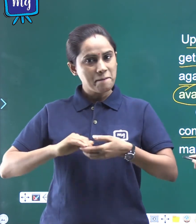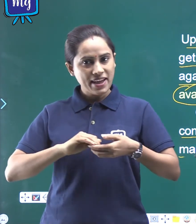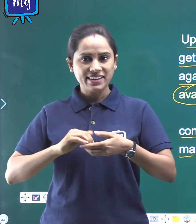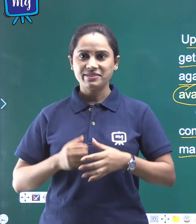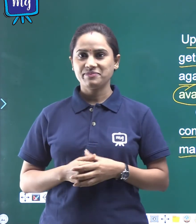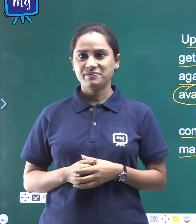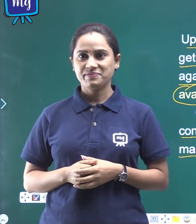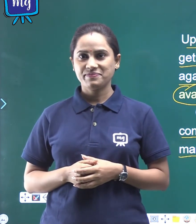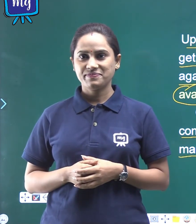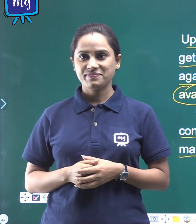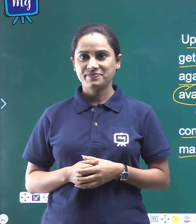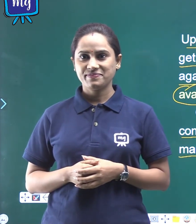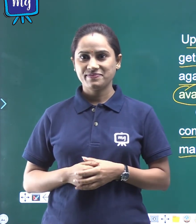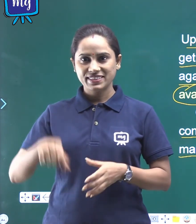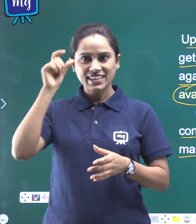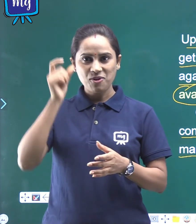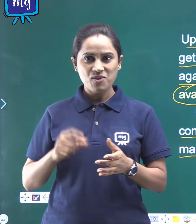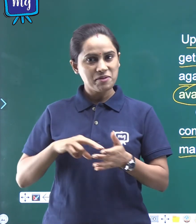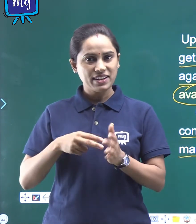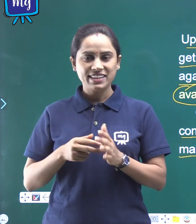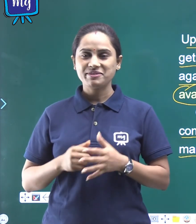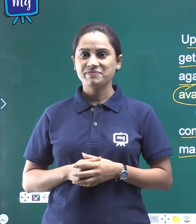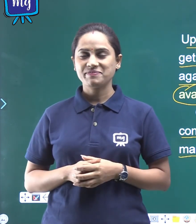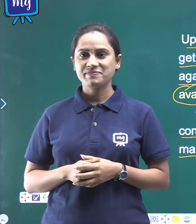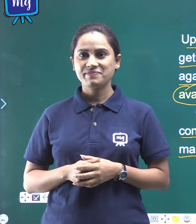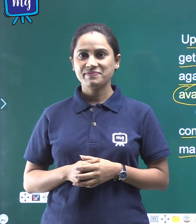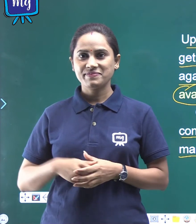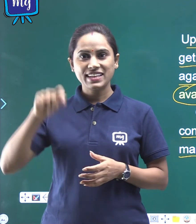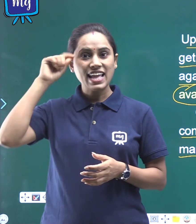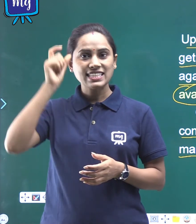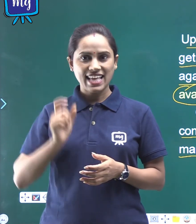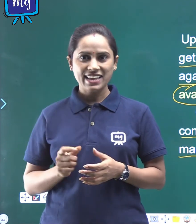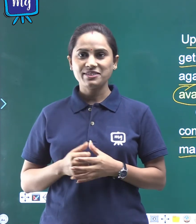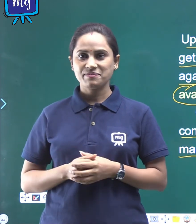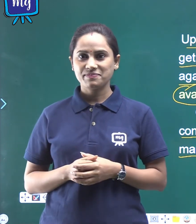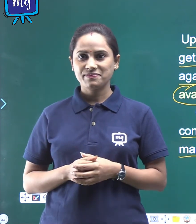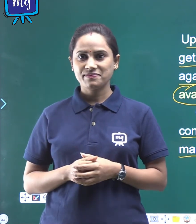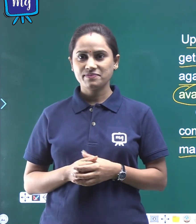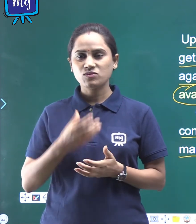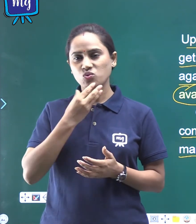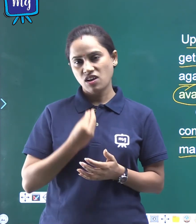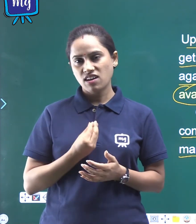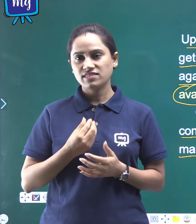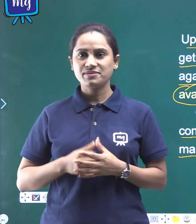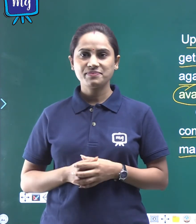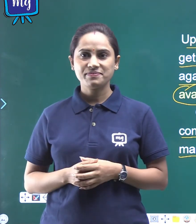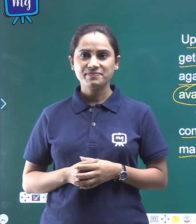married. Word meaning sad,